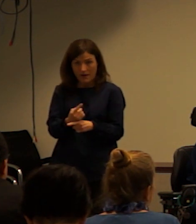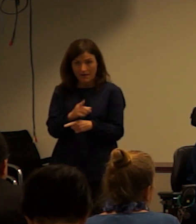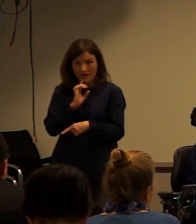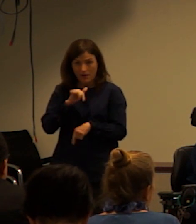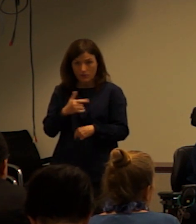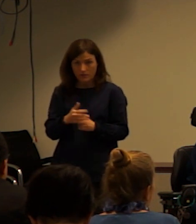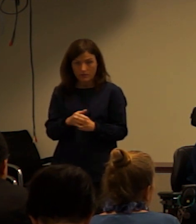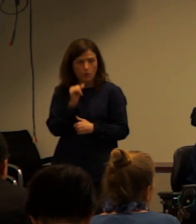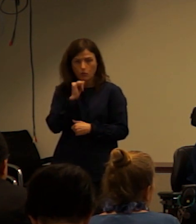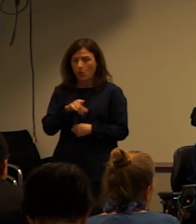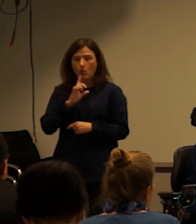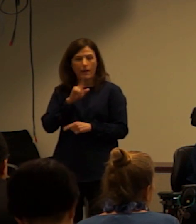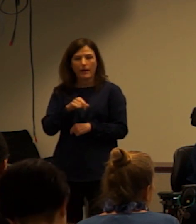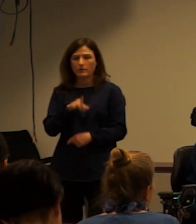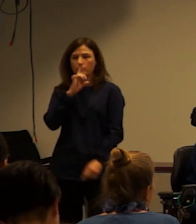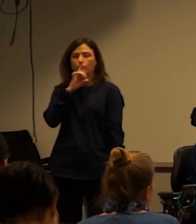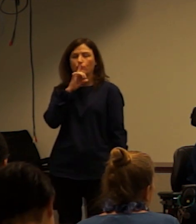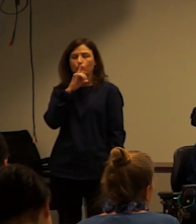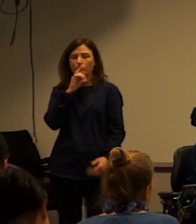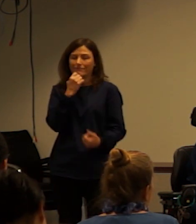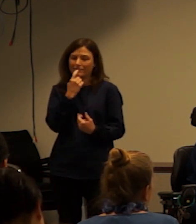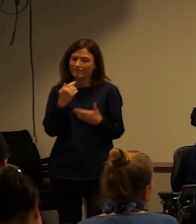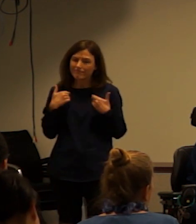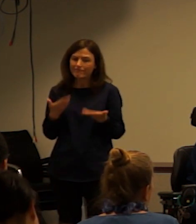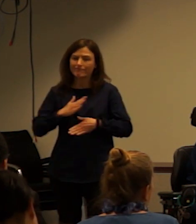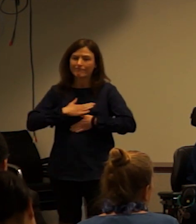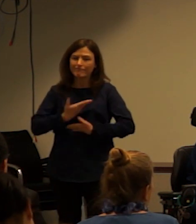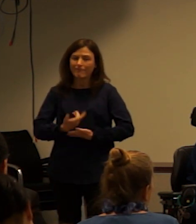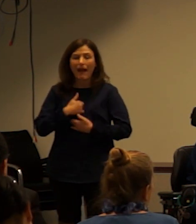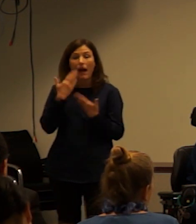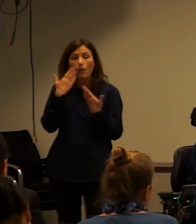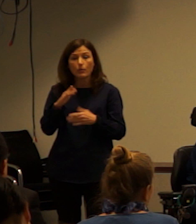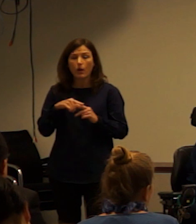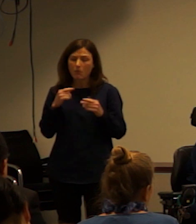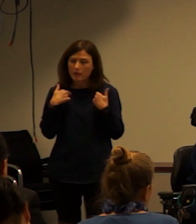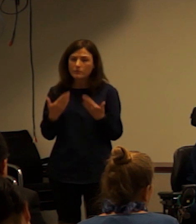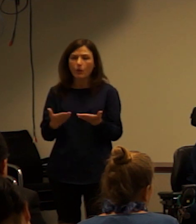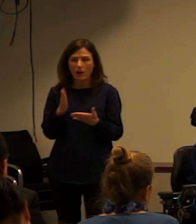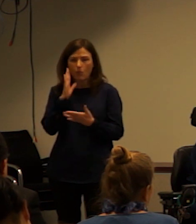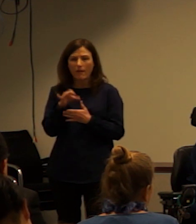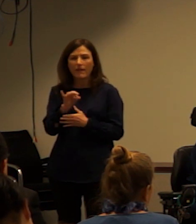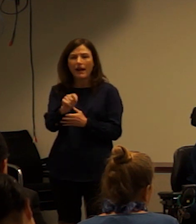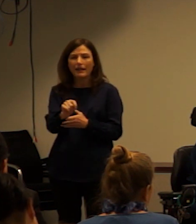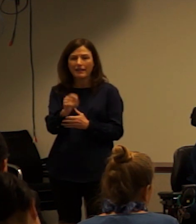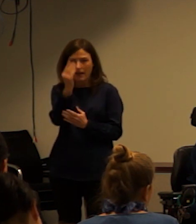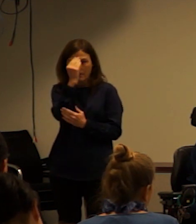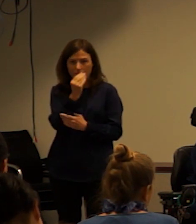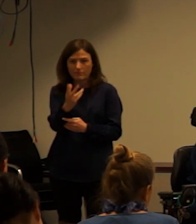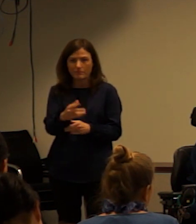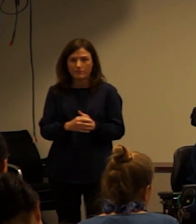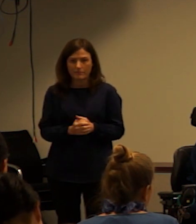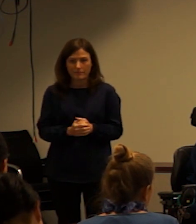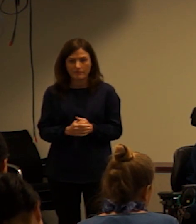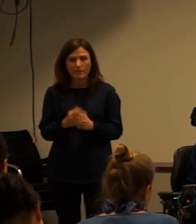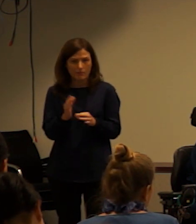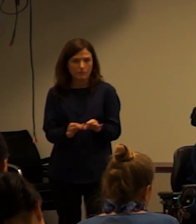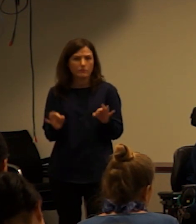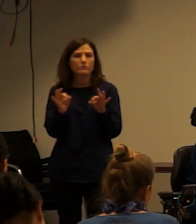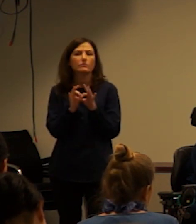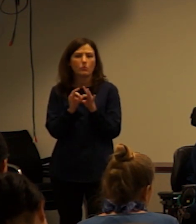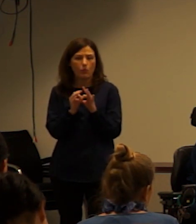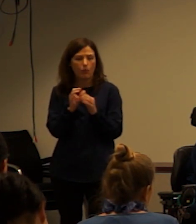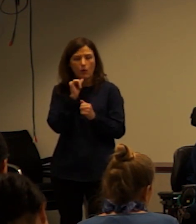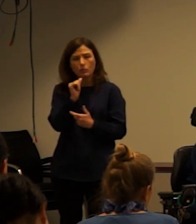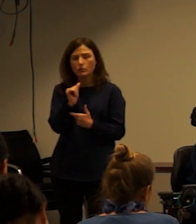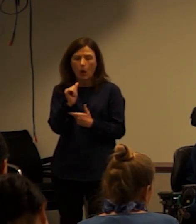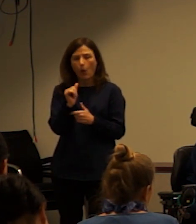you don't know the right answer, don't answer it. Say, I don't know, but I'll find out and I'll get back to you. So that's highly important. Don't give